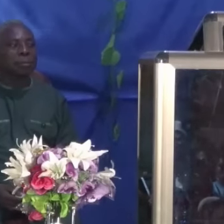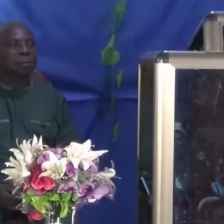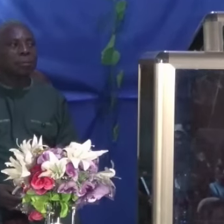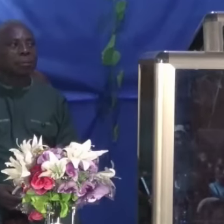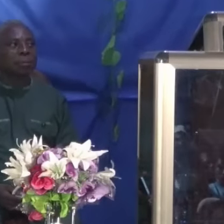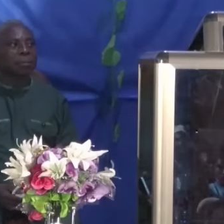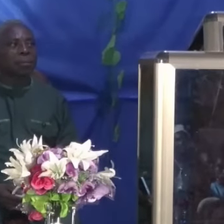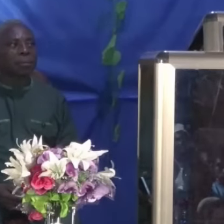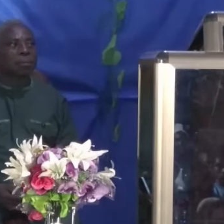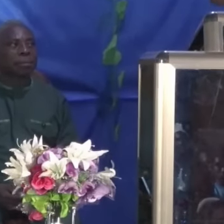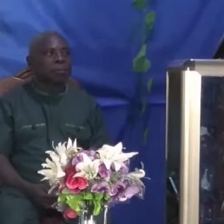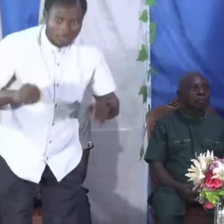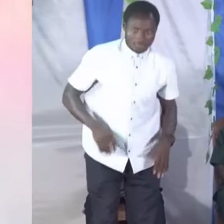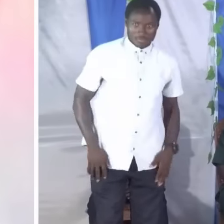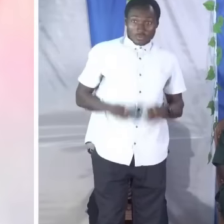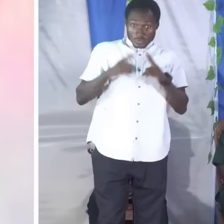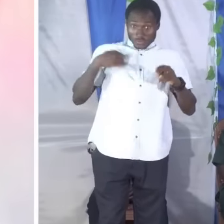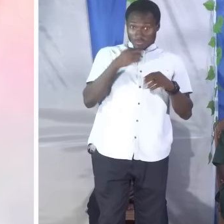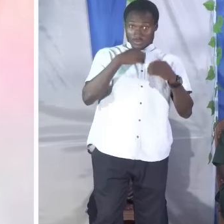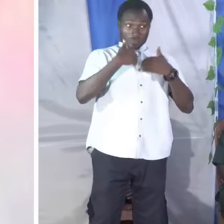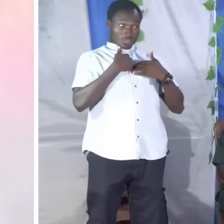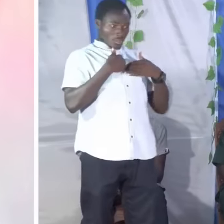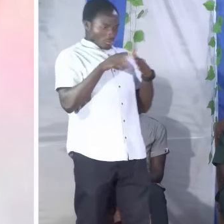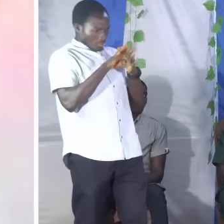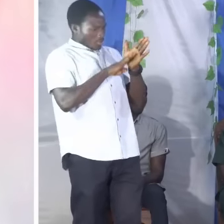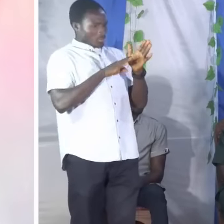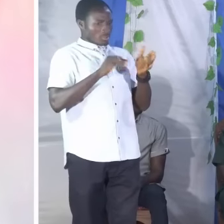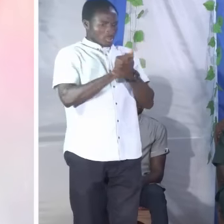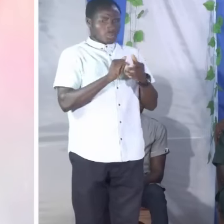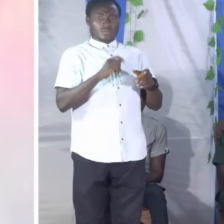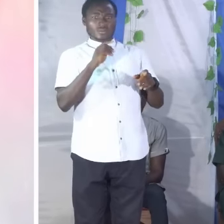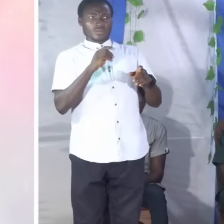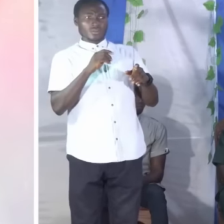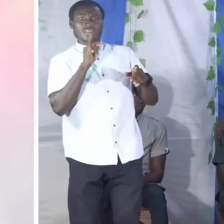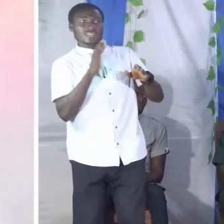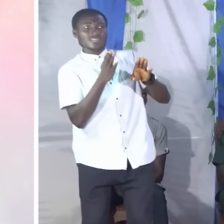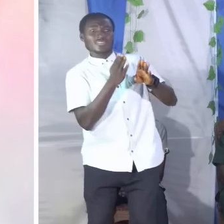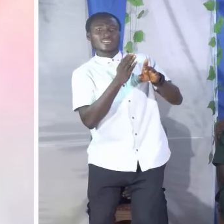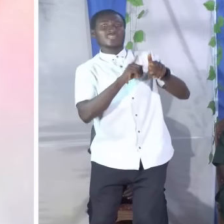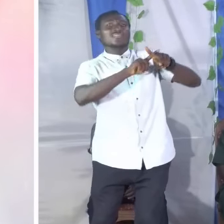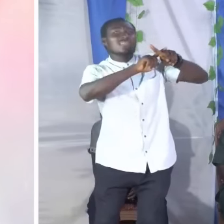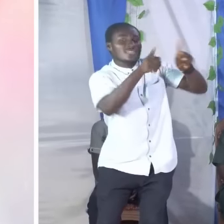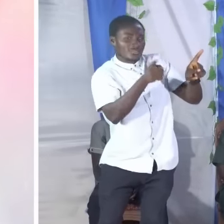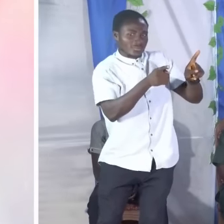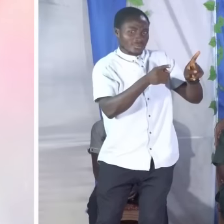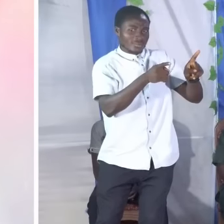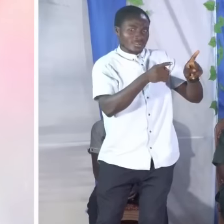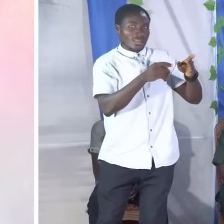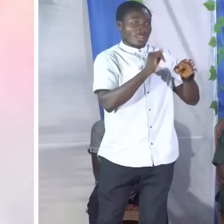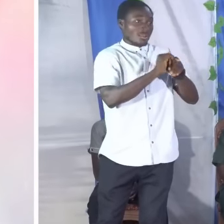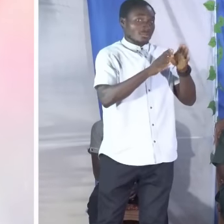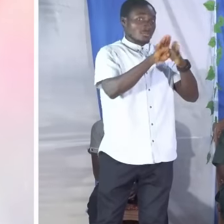yopa enje wo quotation wa o se e ma wo nsa benkum e hu de ni fa yo ene wo quotation wa o se ma obi hu wo ne